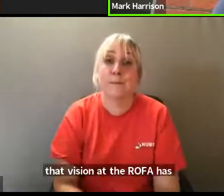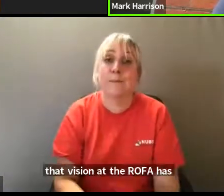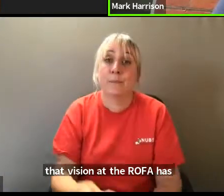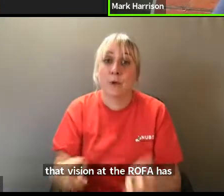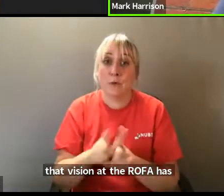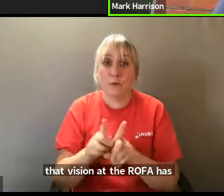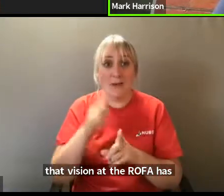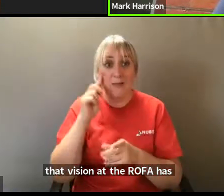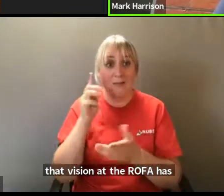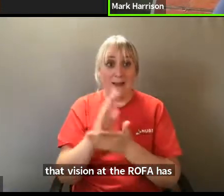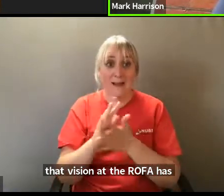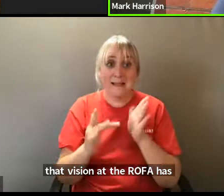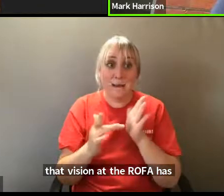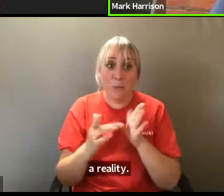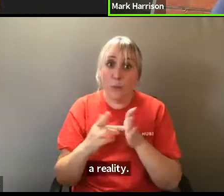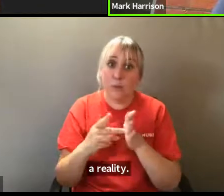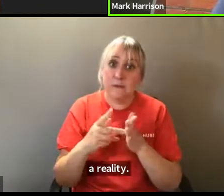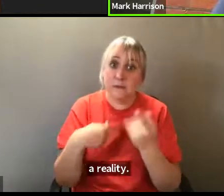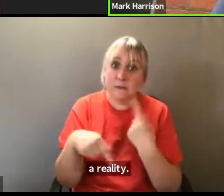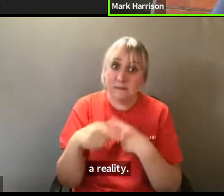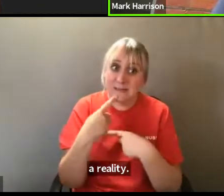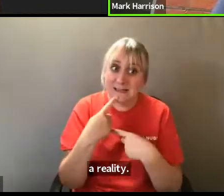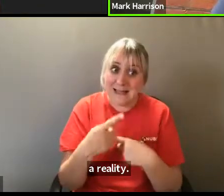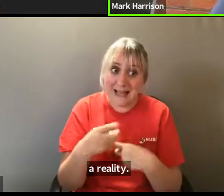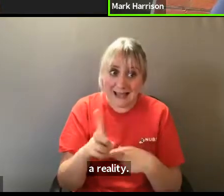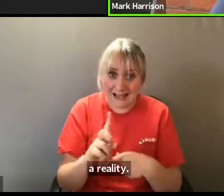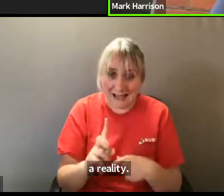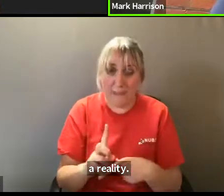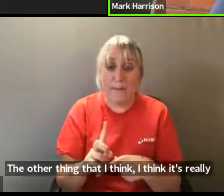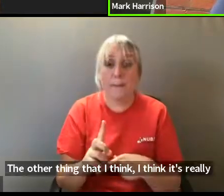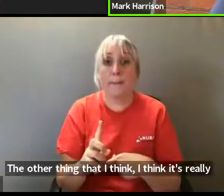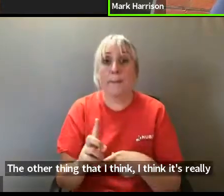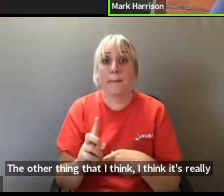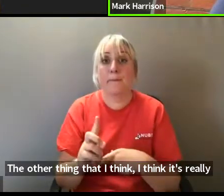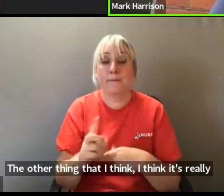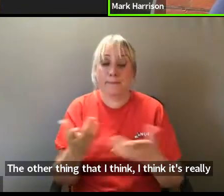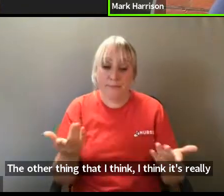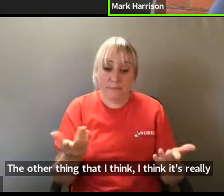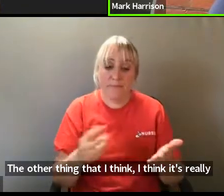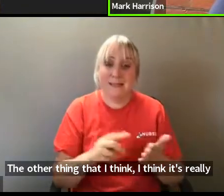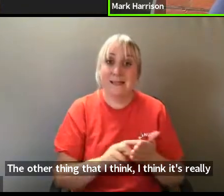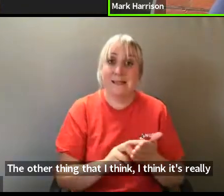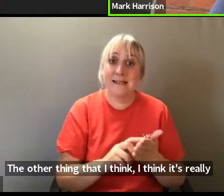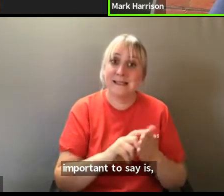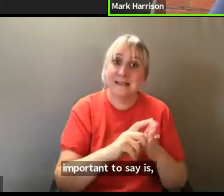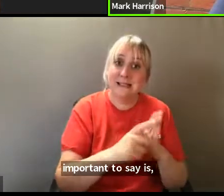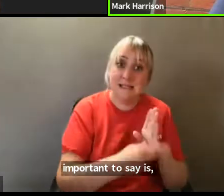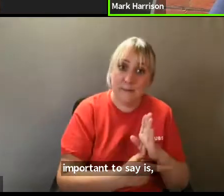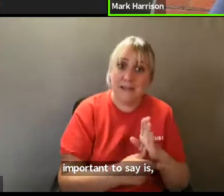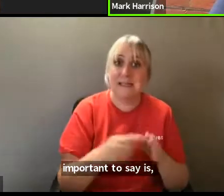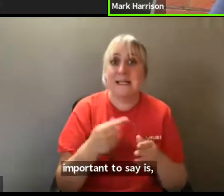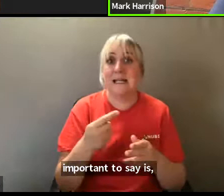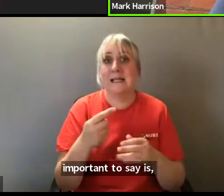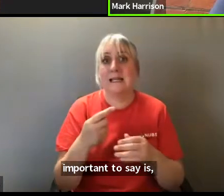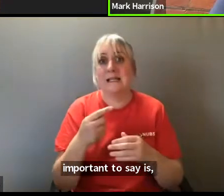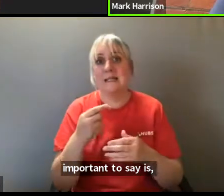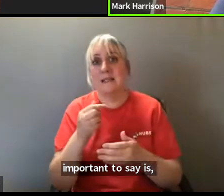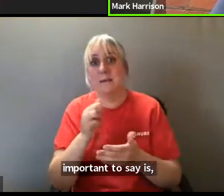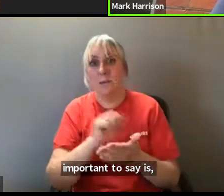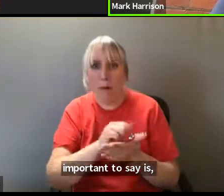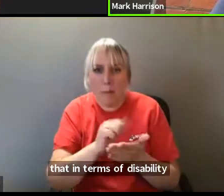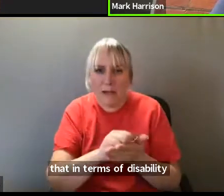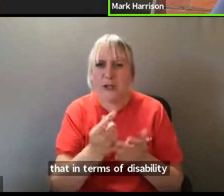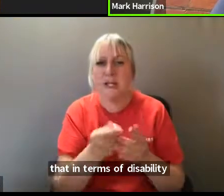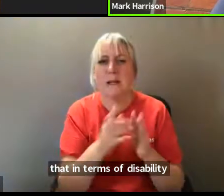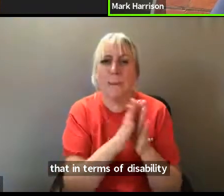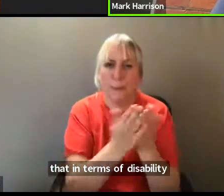it's really important to say is that in terms of disability publishing and disability books,